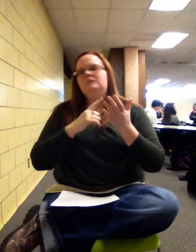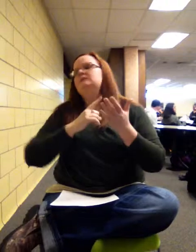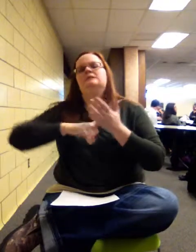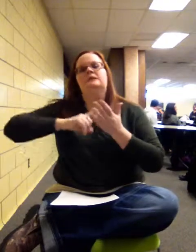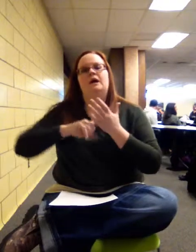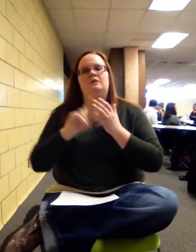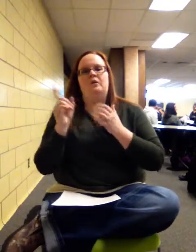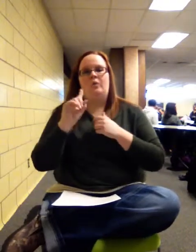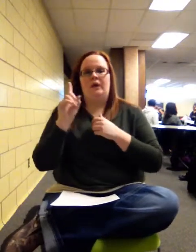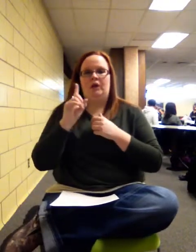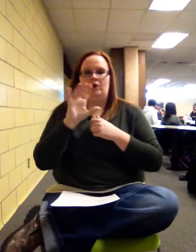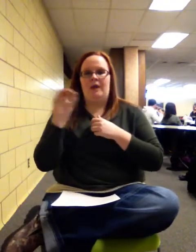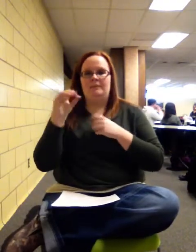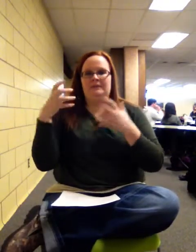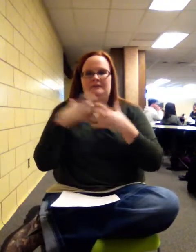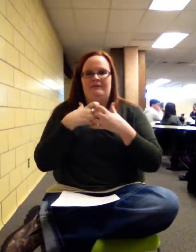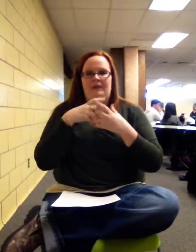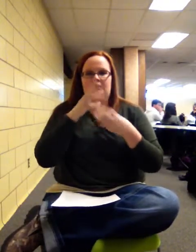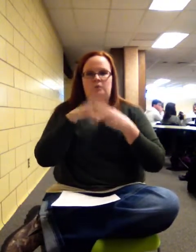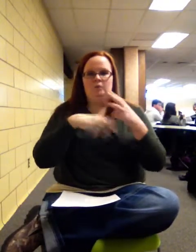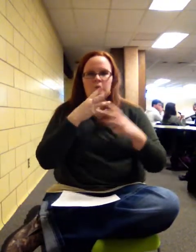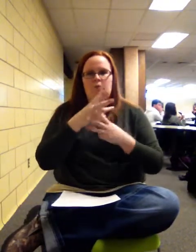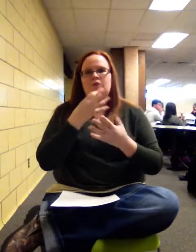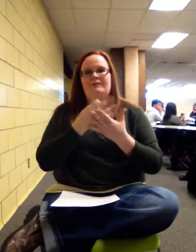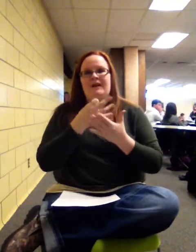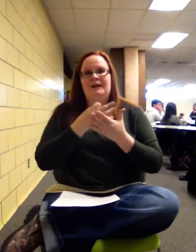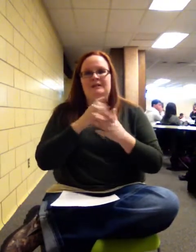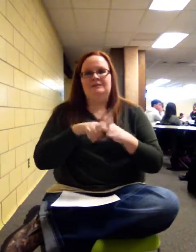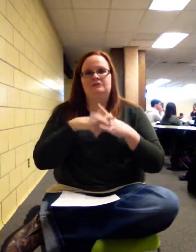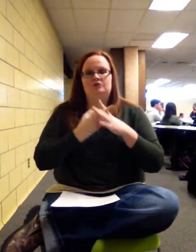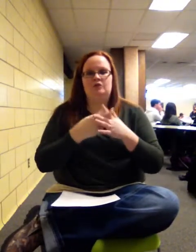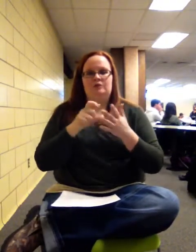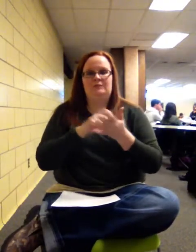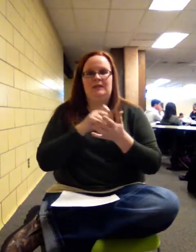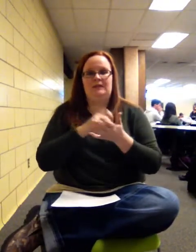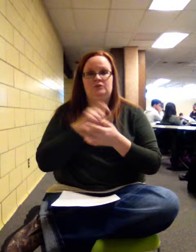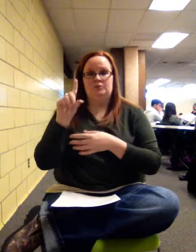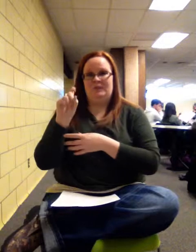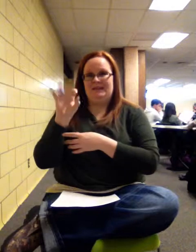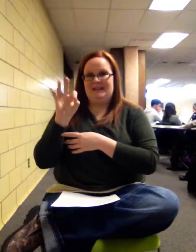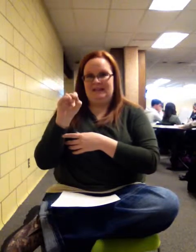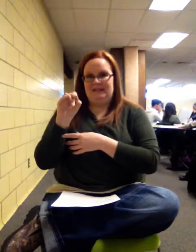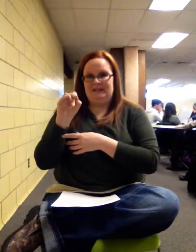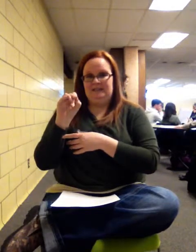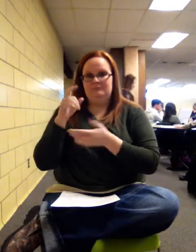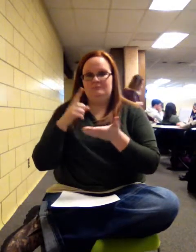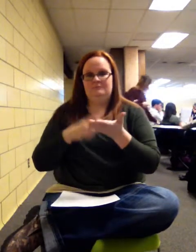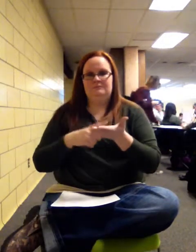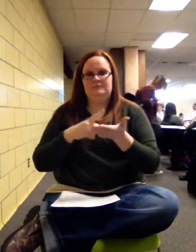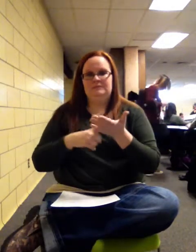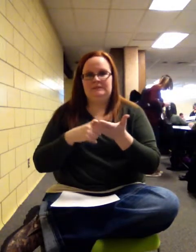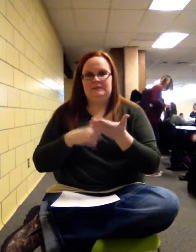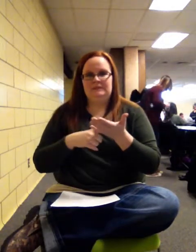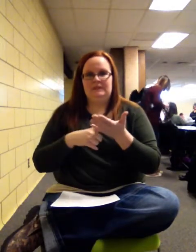world of finance. And so it starts out then on page 190, where they're talking about primary and